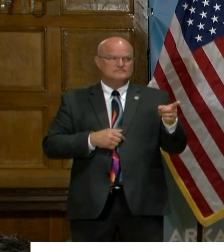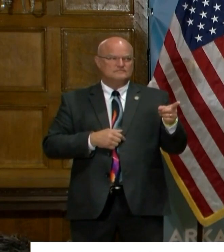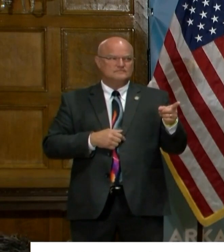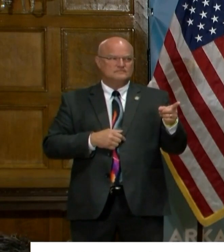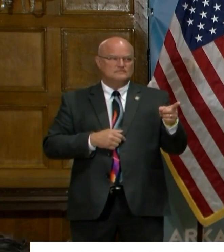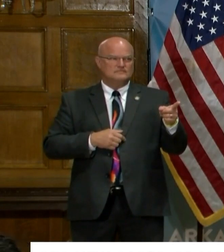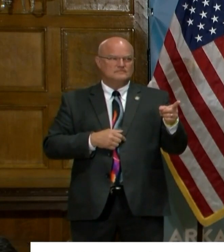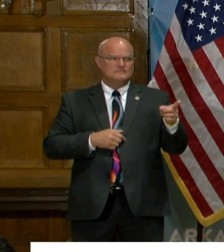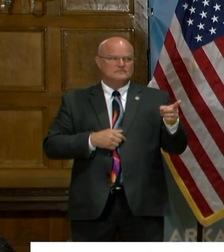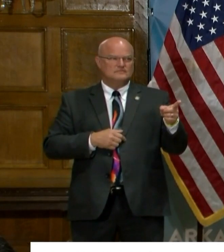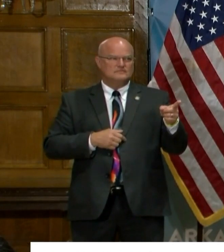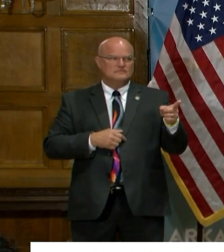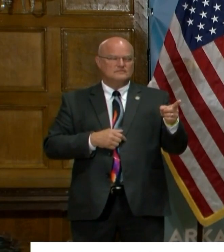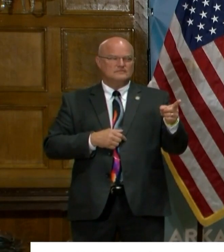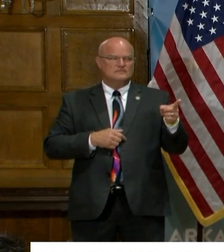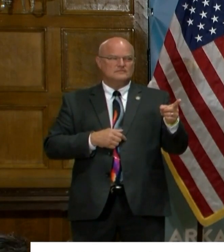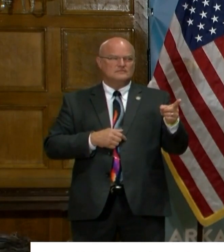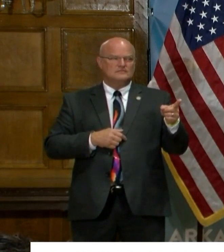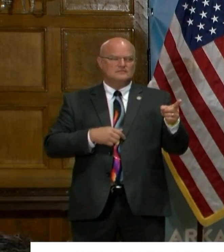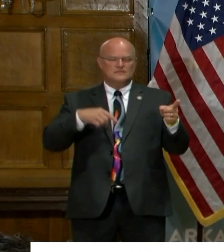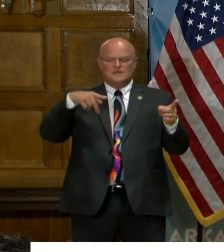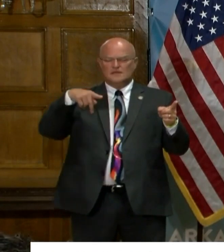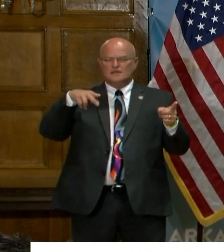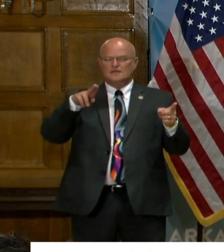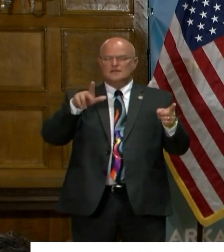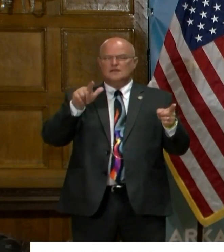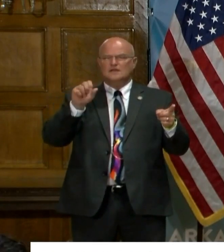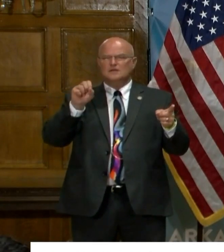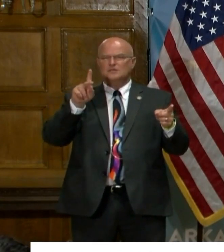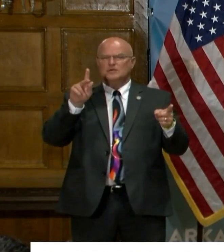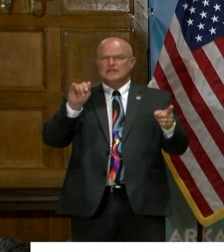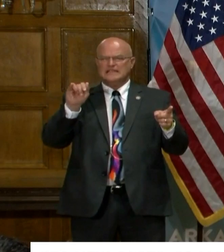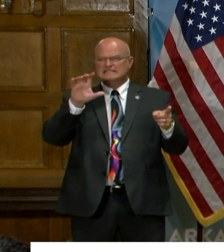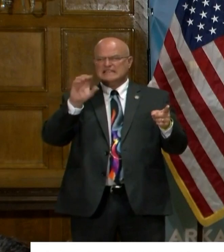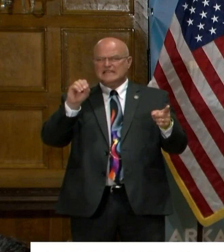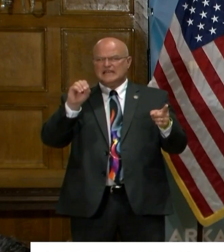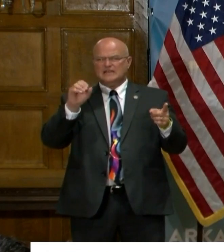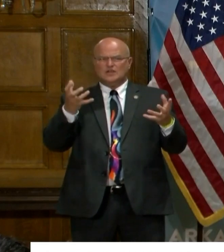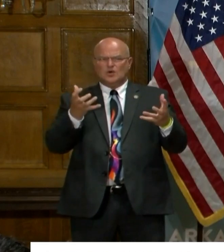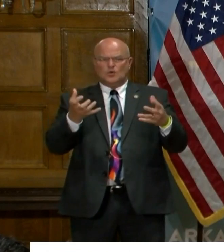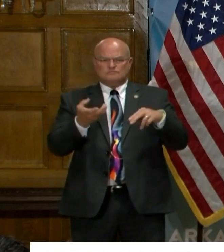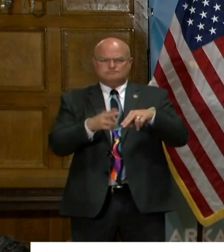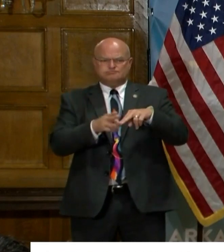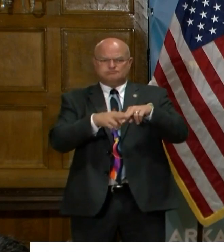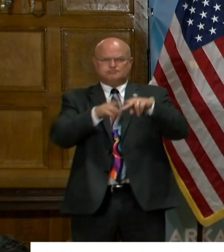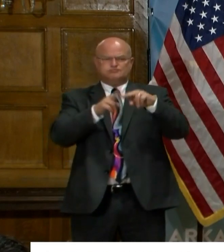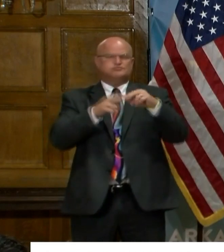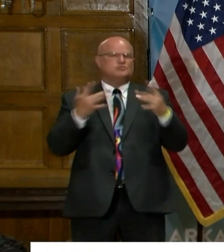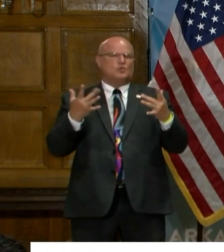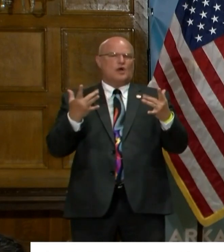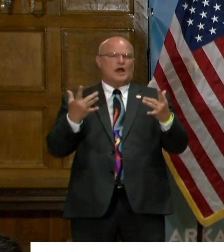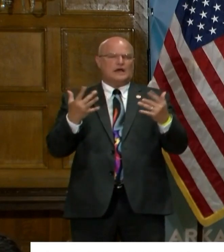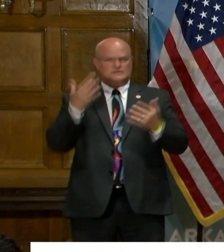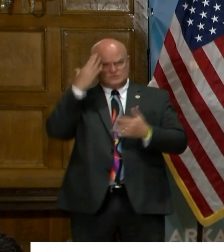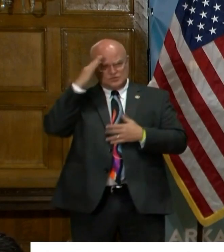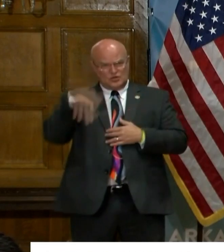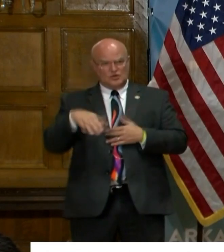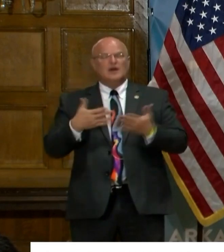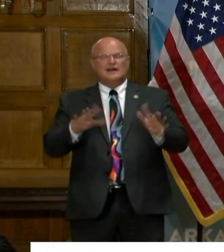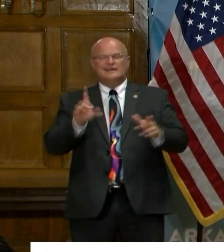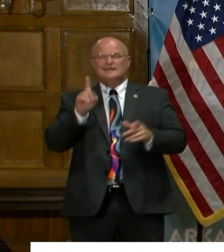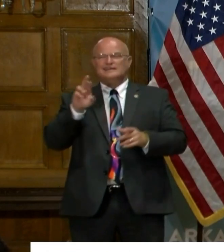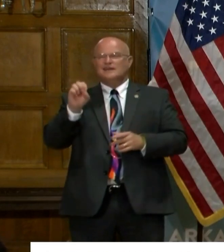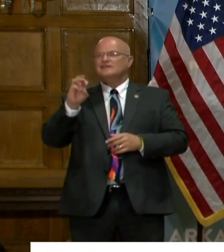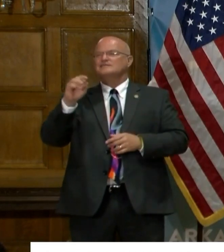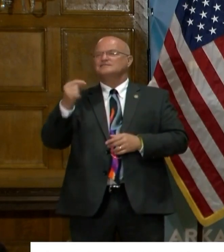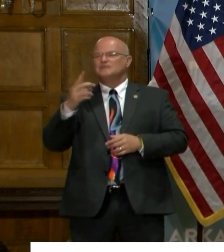Pulaski County, do you know what's driving the increase in Pulaski County? I'll let Dr. Smith answer that